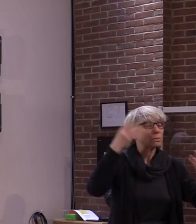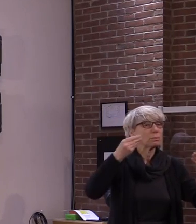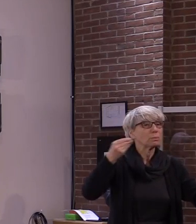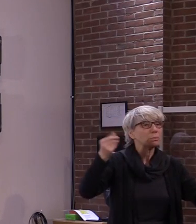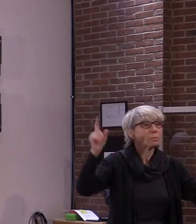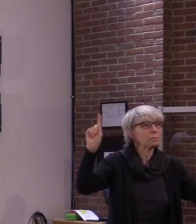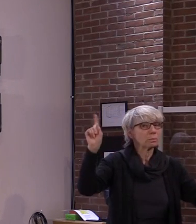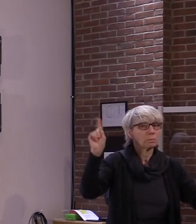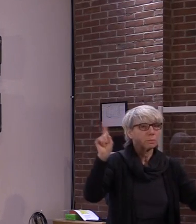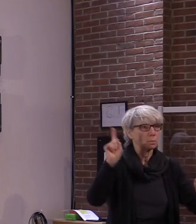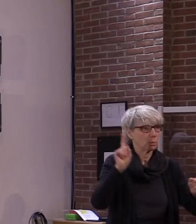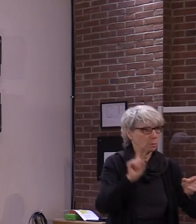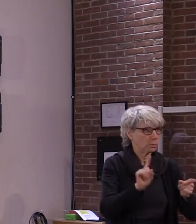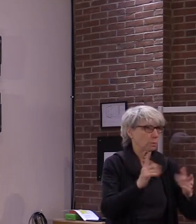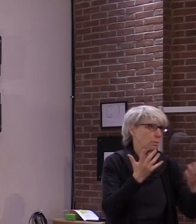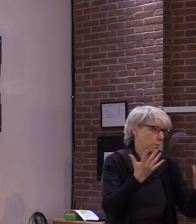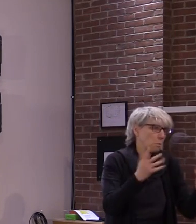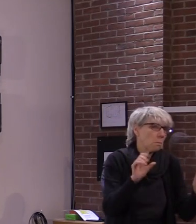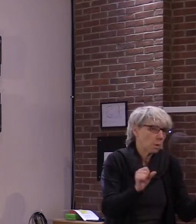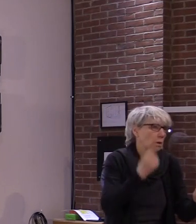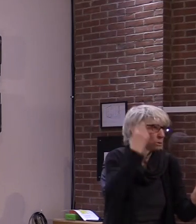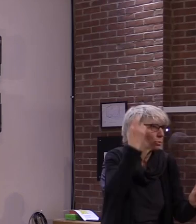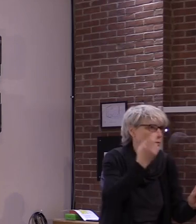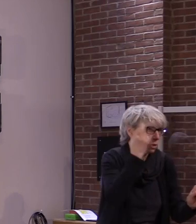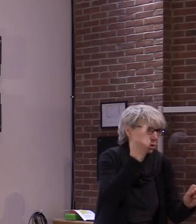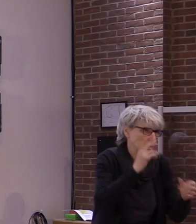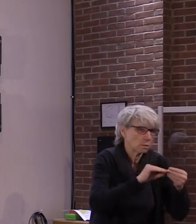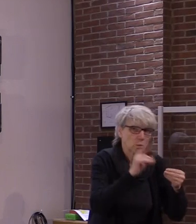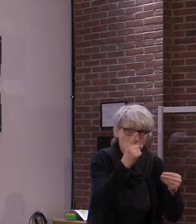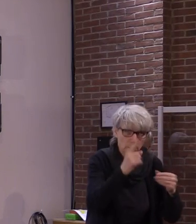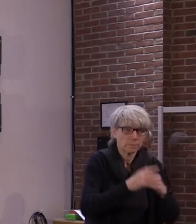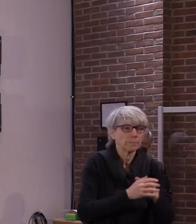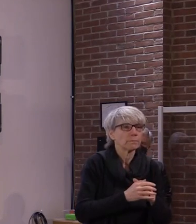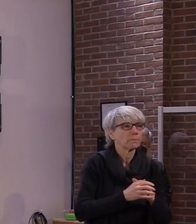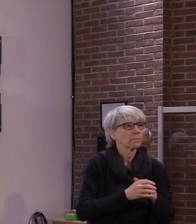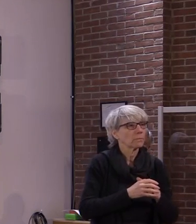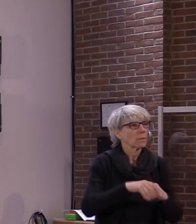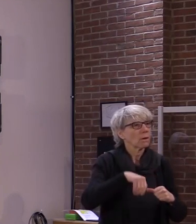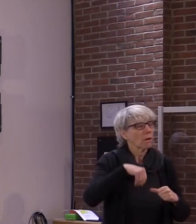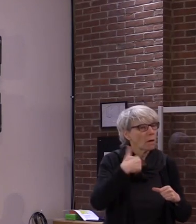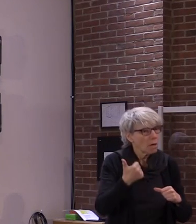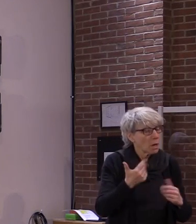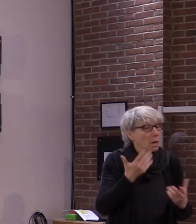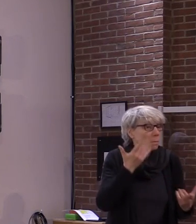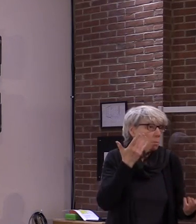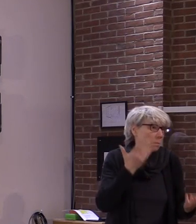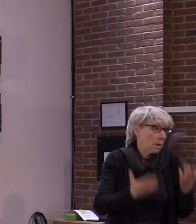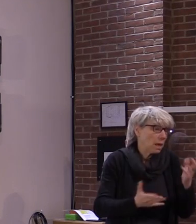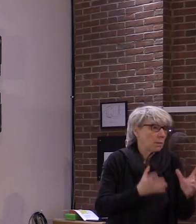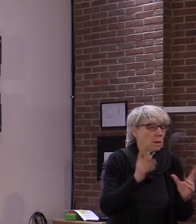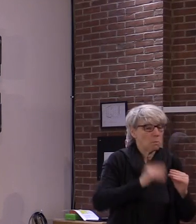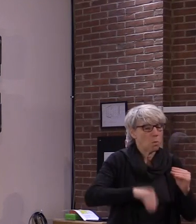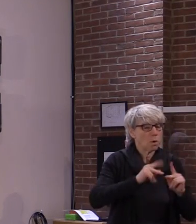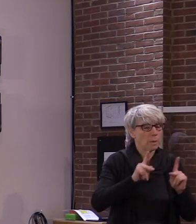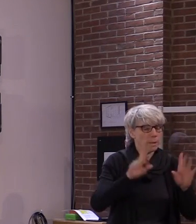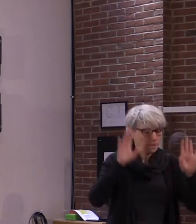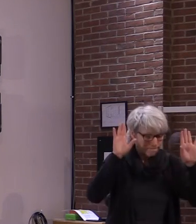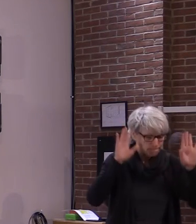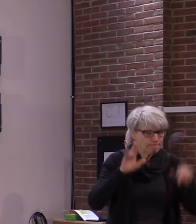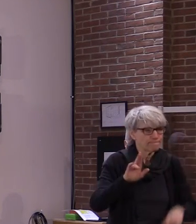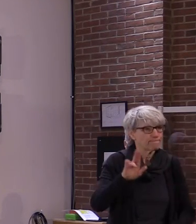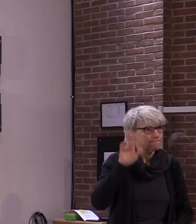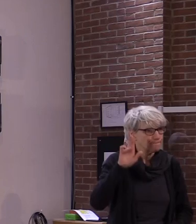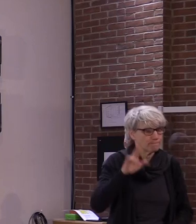also postulated that potentially people have become more adherent to public health guidance with regard